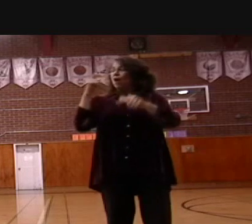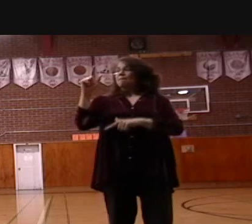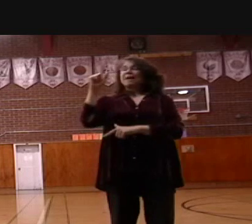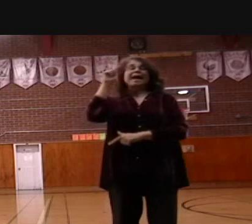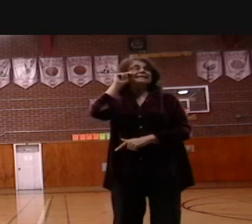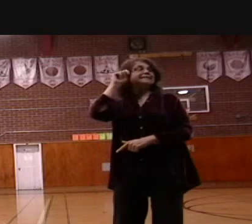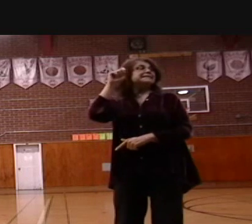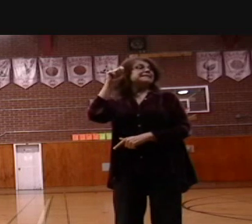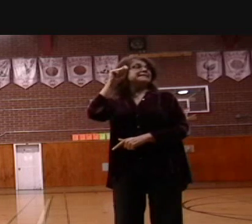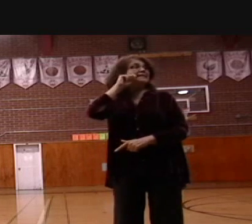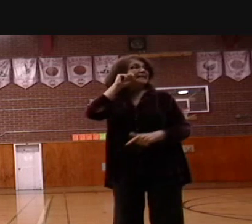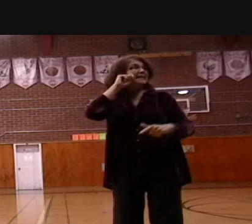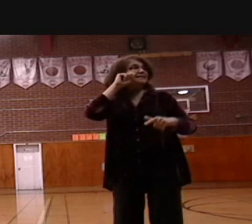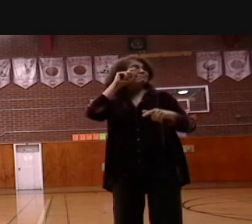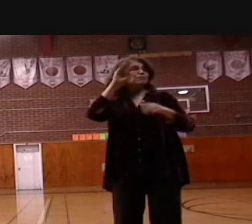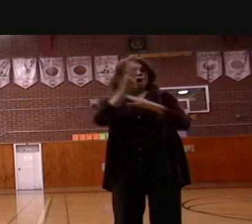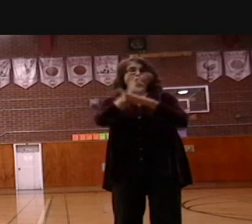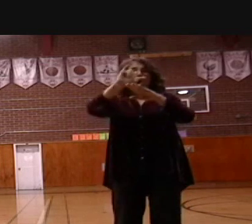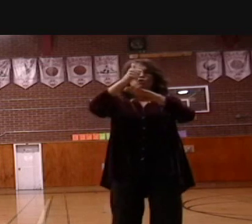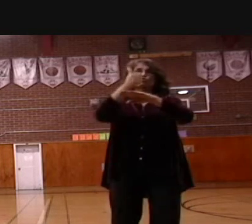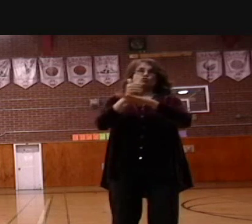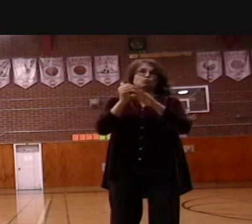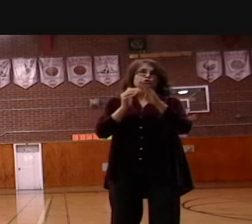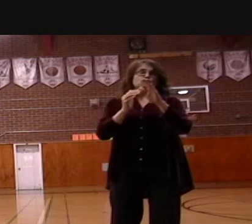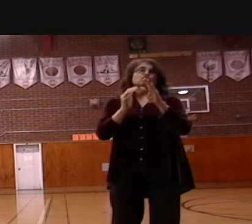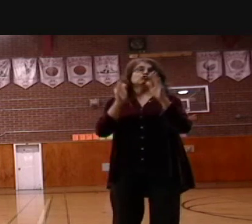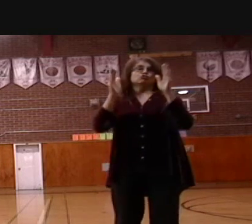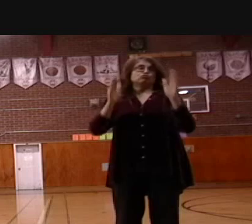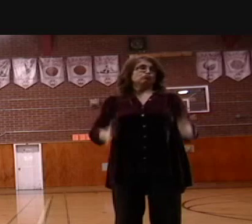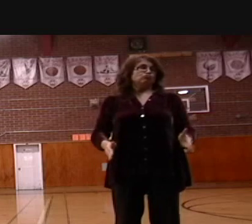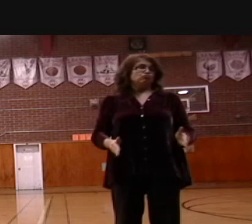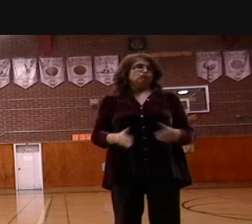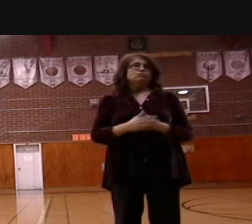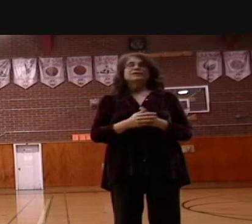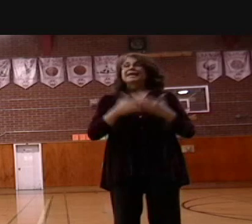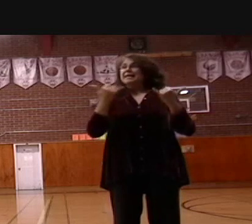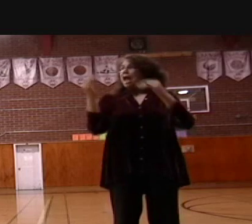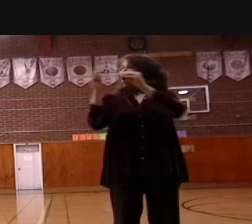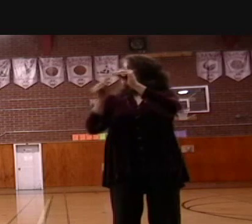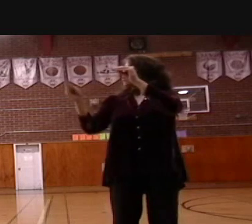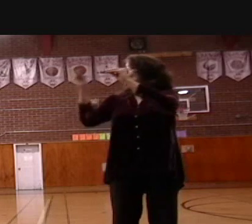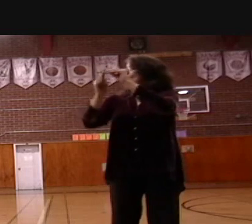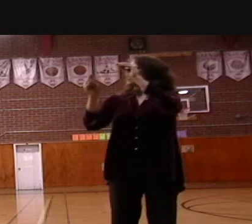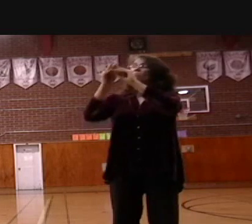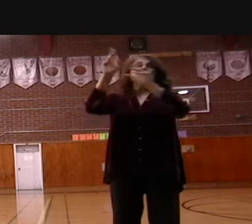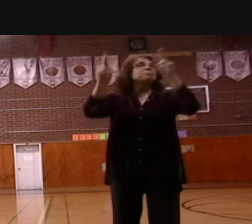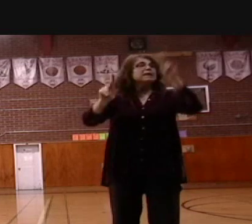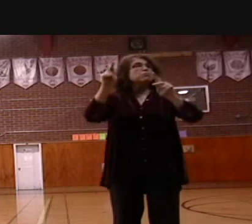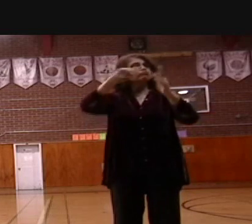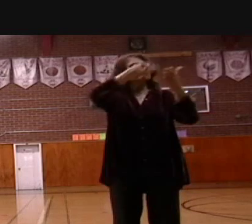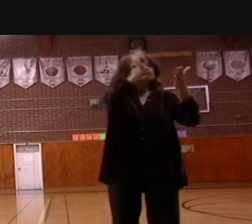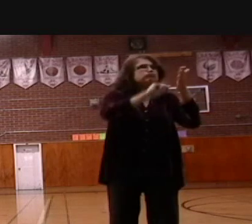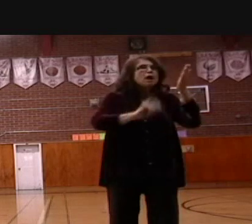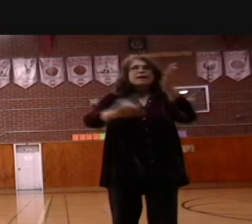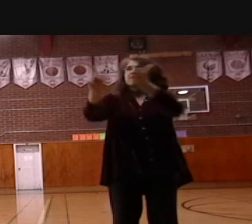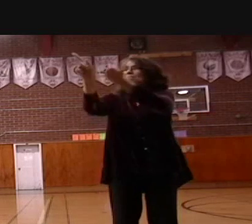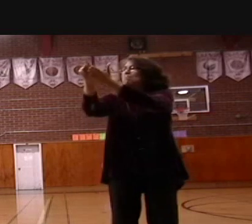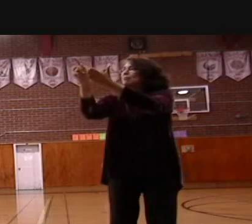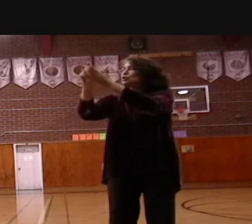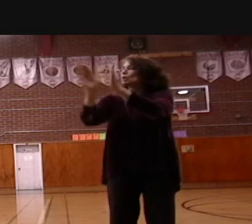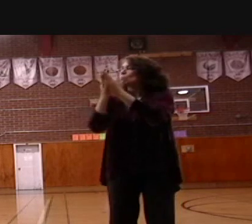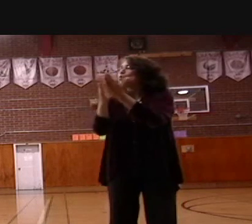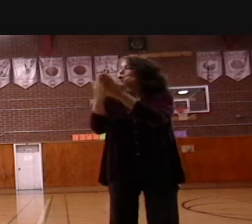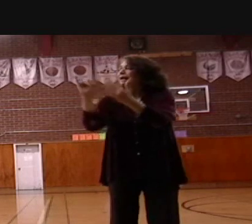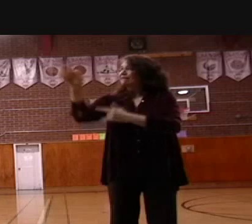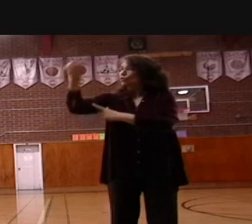The quality of self-publishing is getting better and better, and more and more people are writing and publishing books. If you decide to do that,